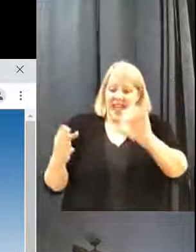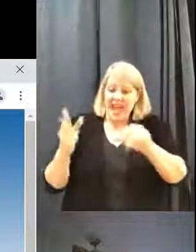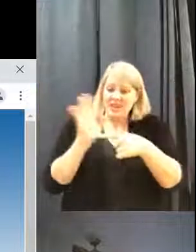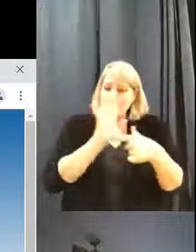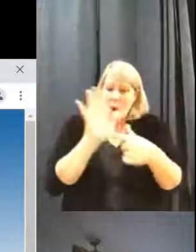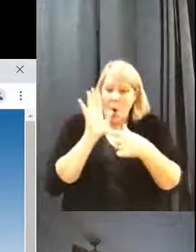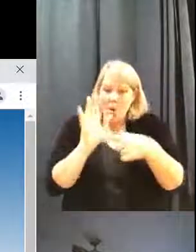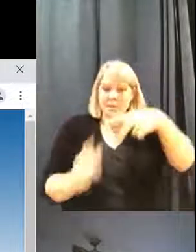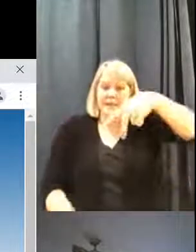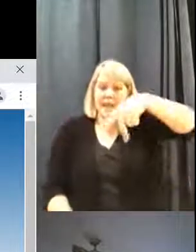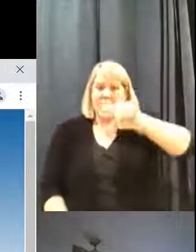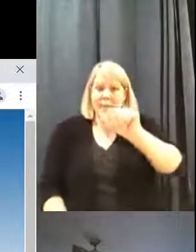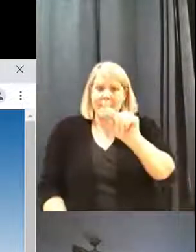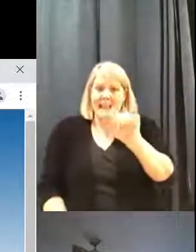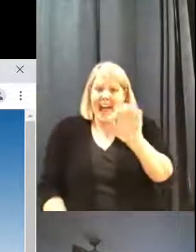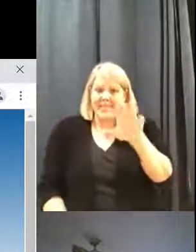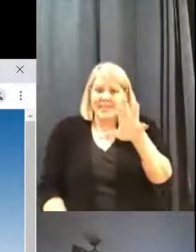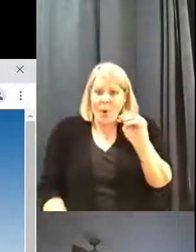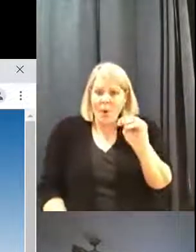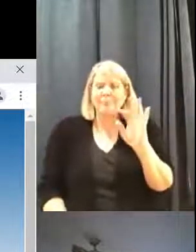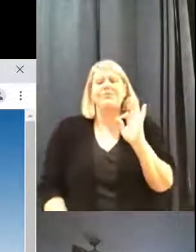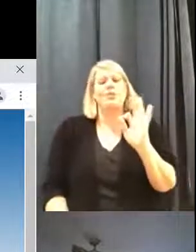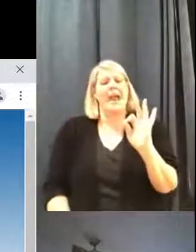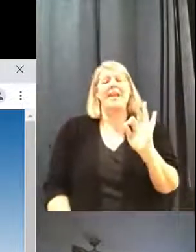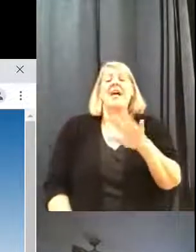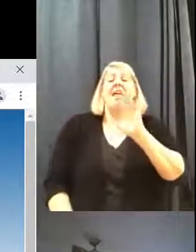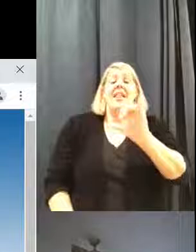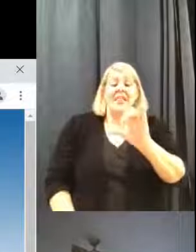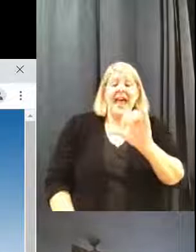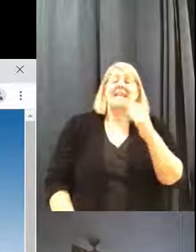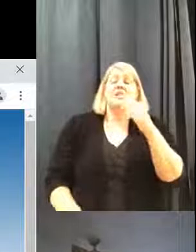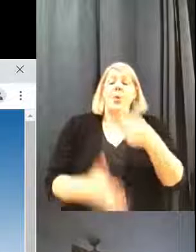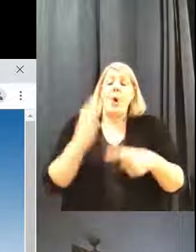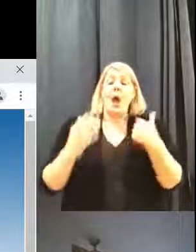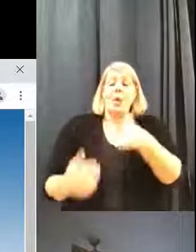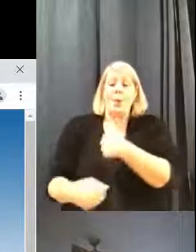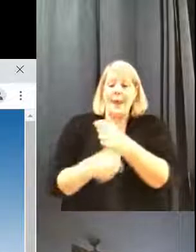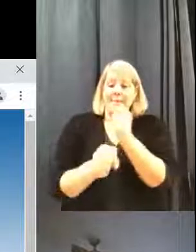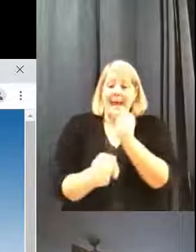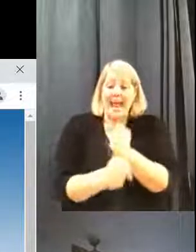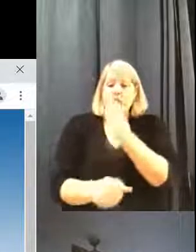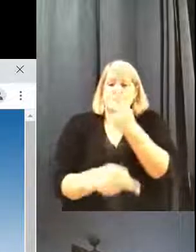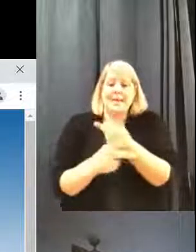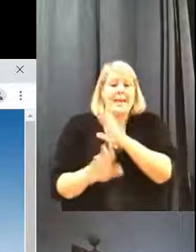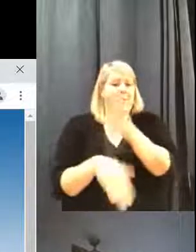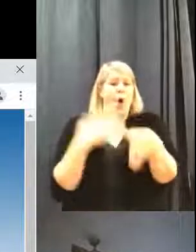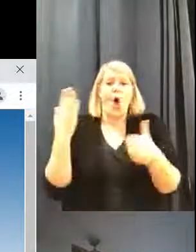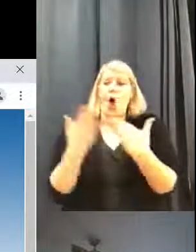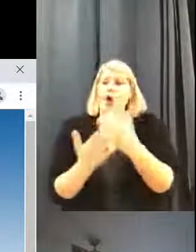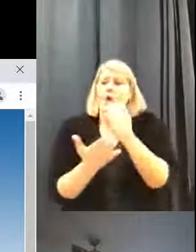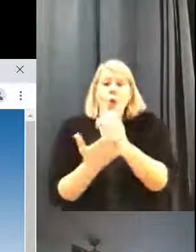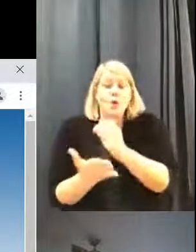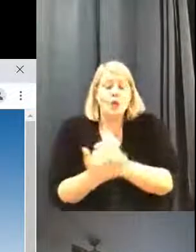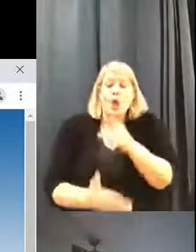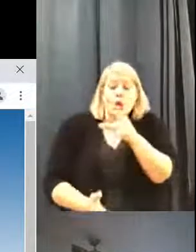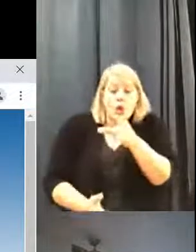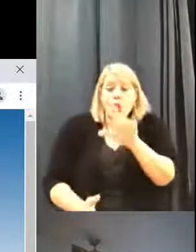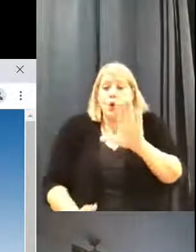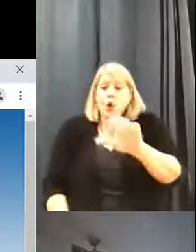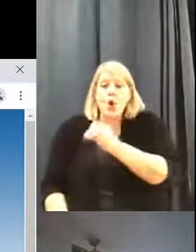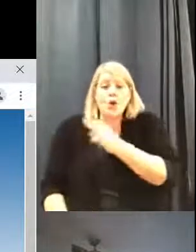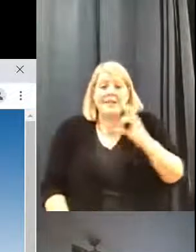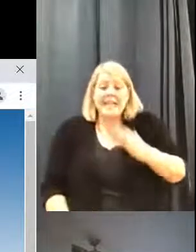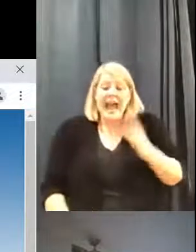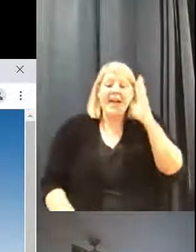great. Thanks, Joe. Okay, so this is the platform that we created to house the courses. This is where you and your staff will go to take